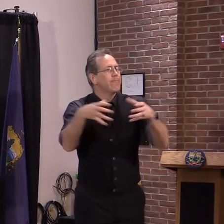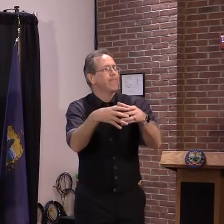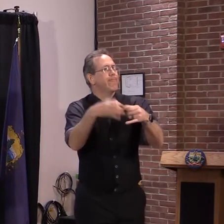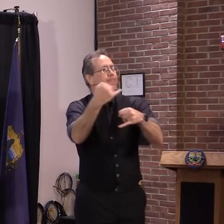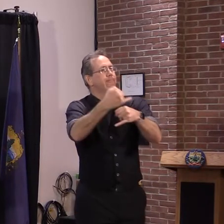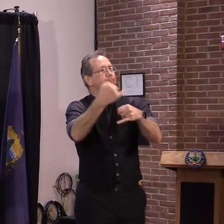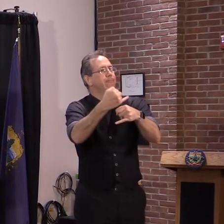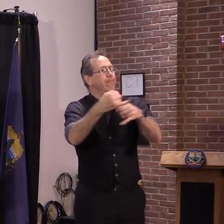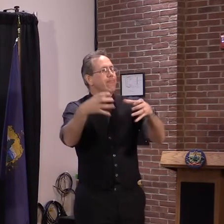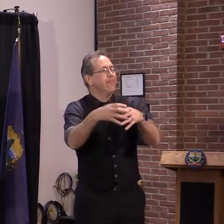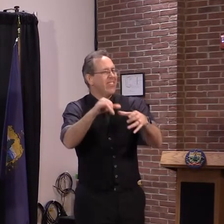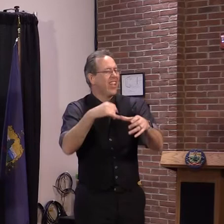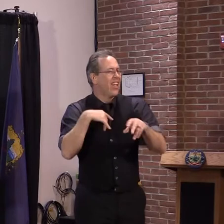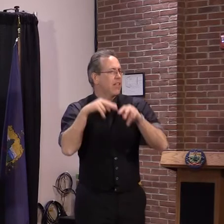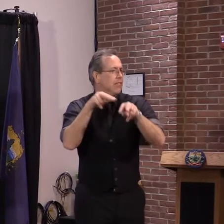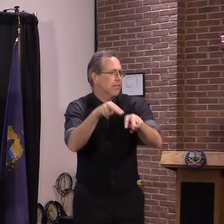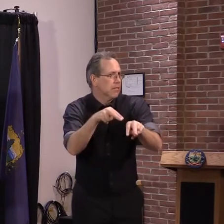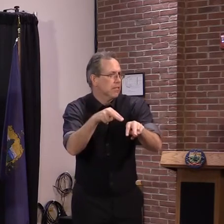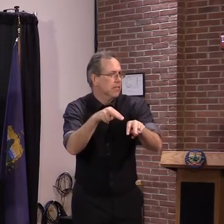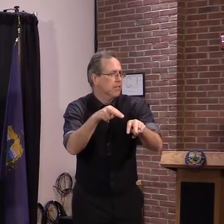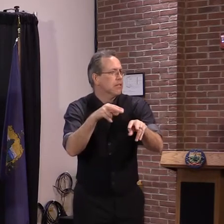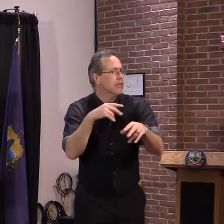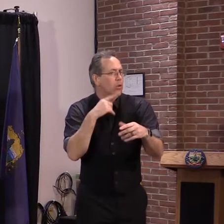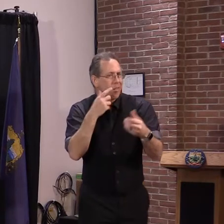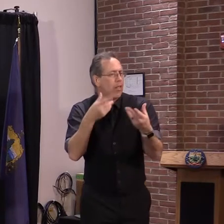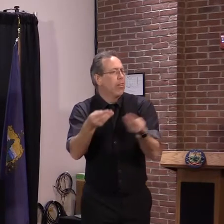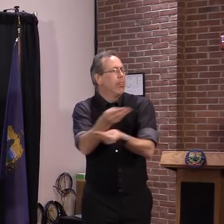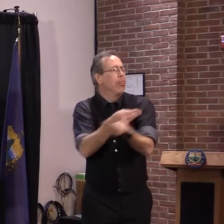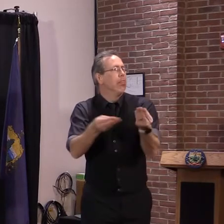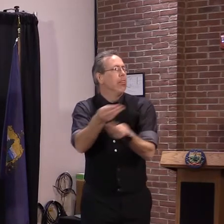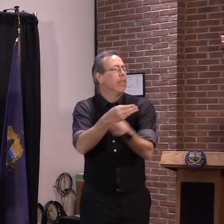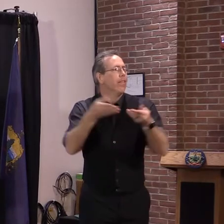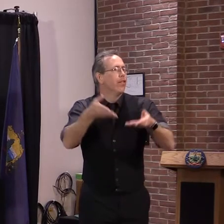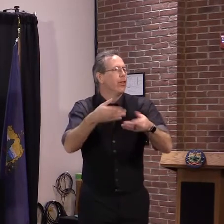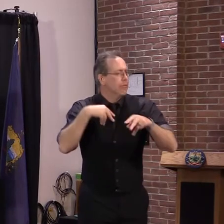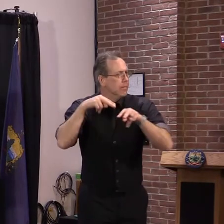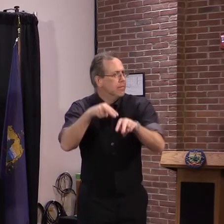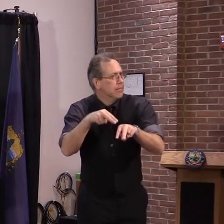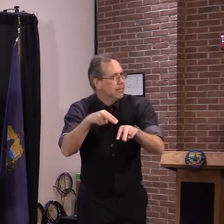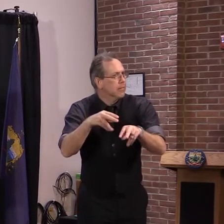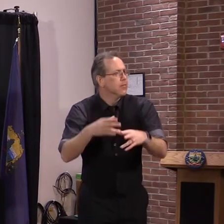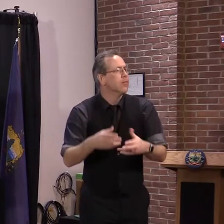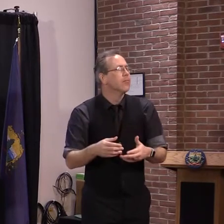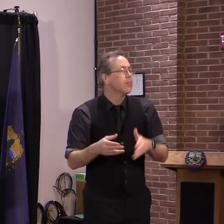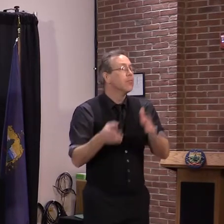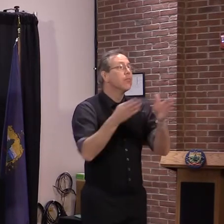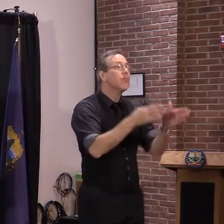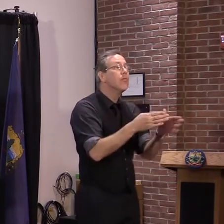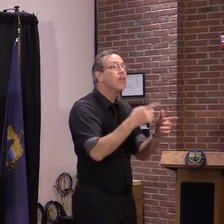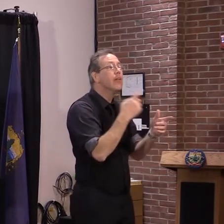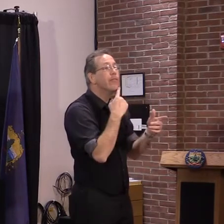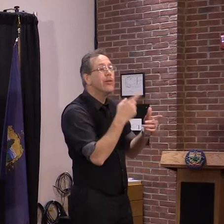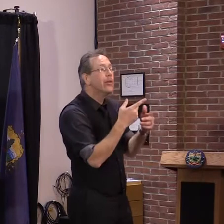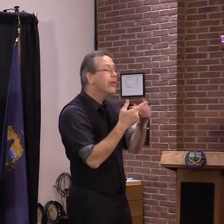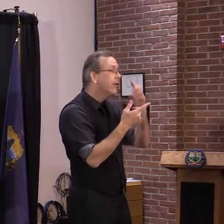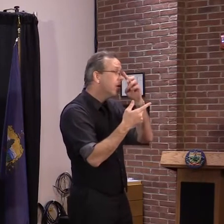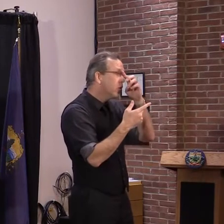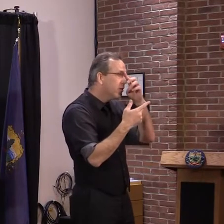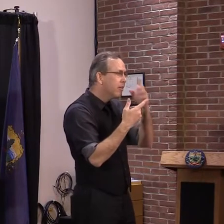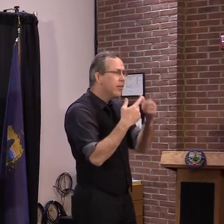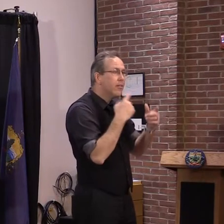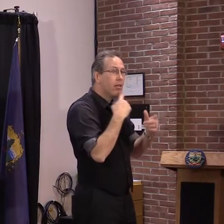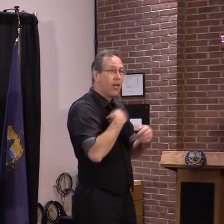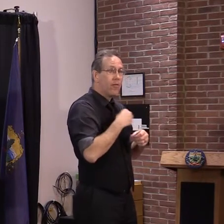very important, and that continues on. And then, of course, people don't even recall there's a whole contact